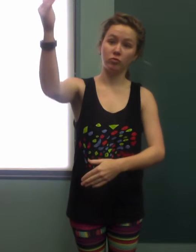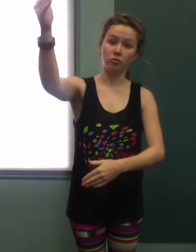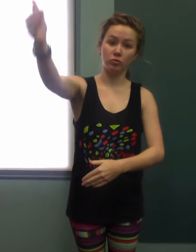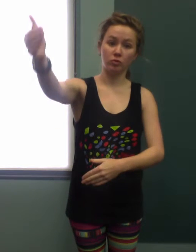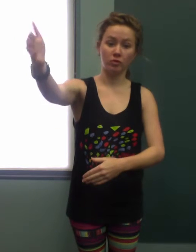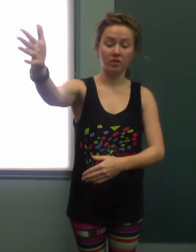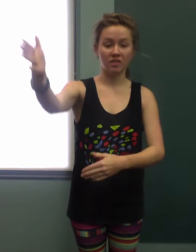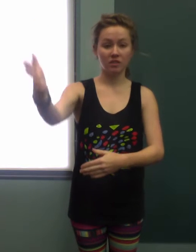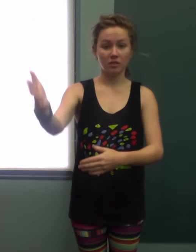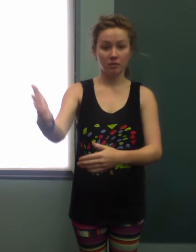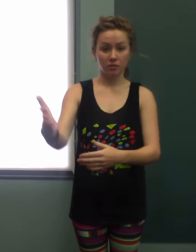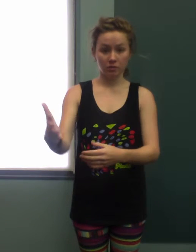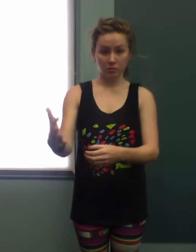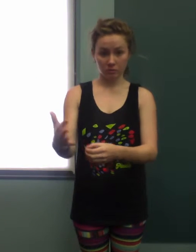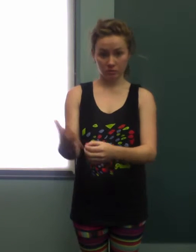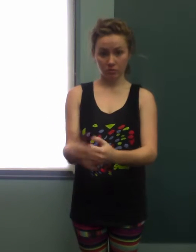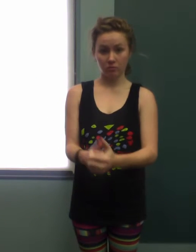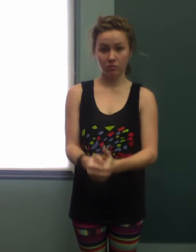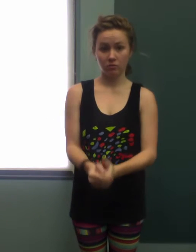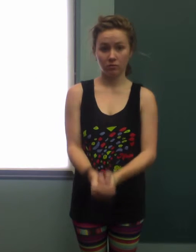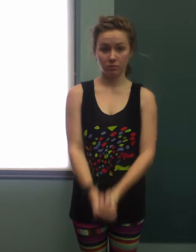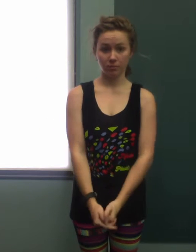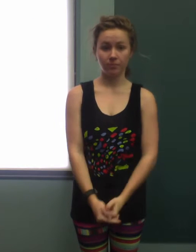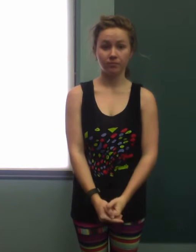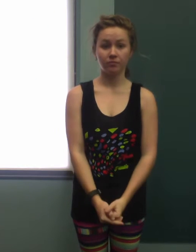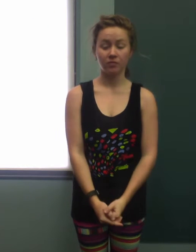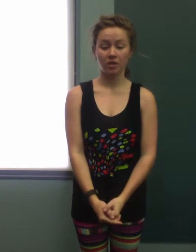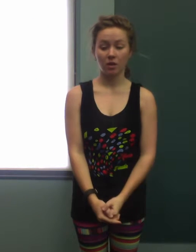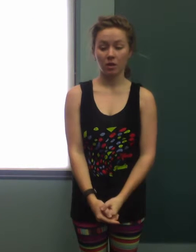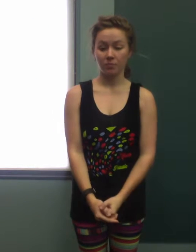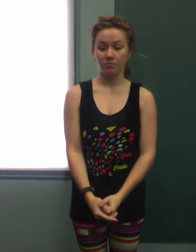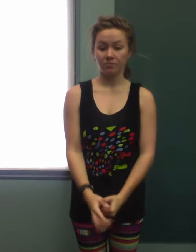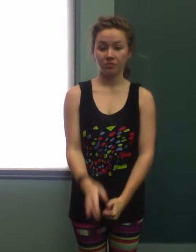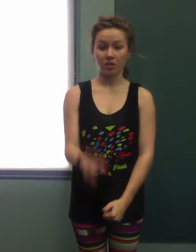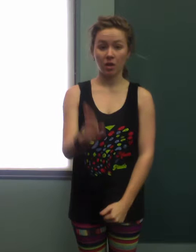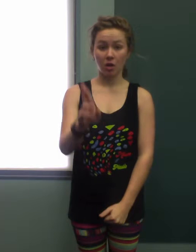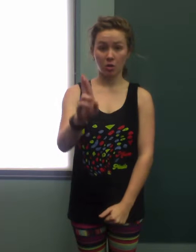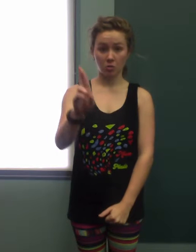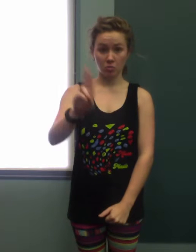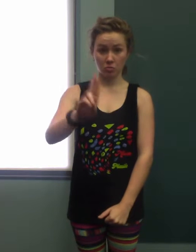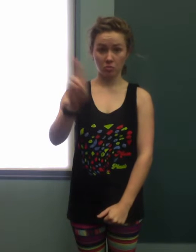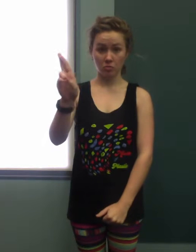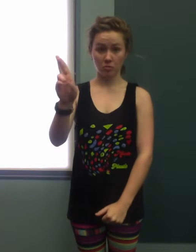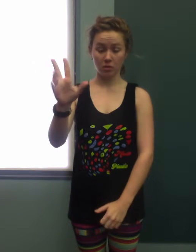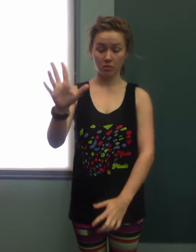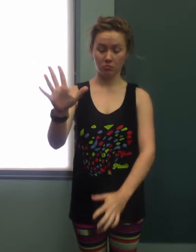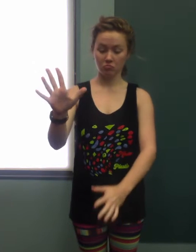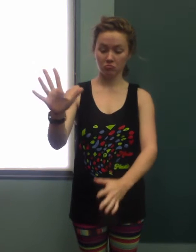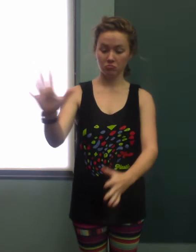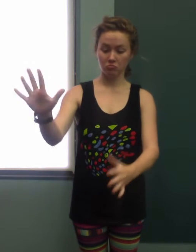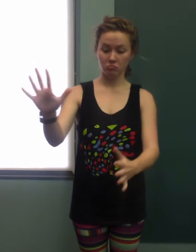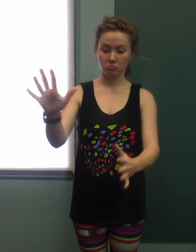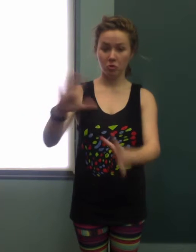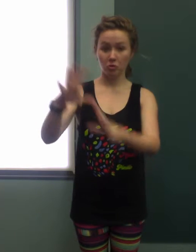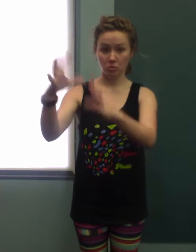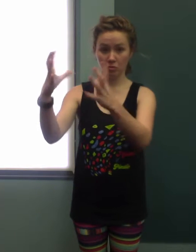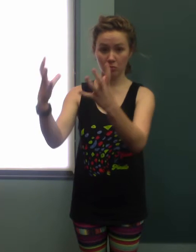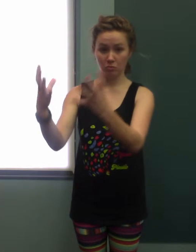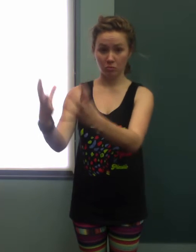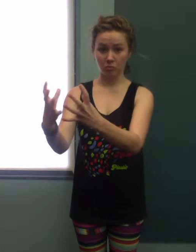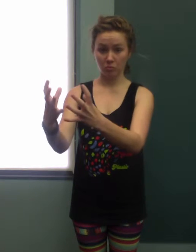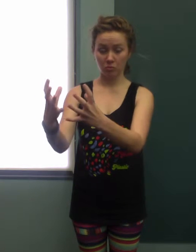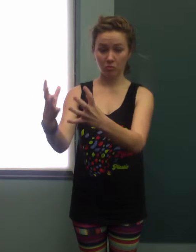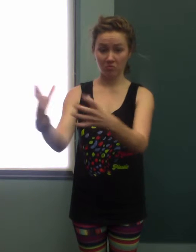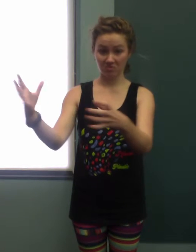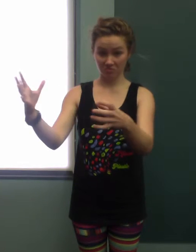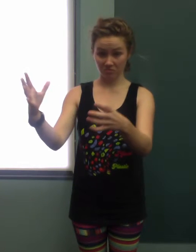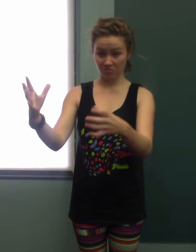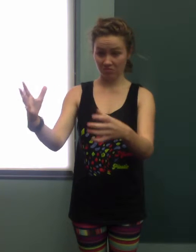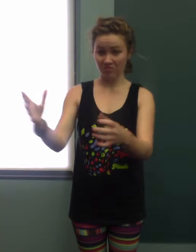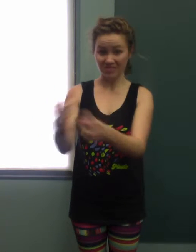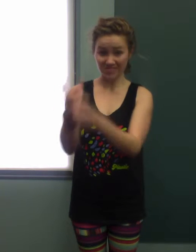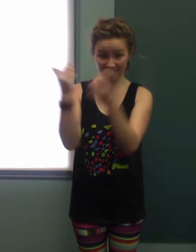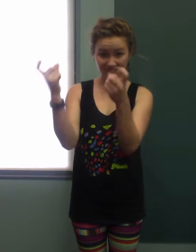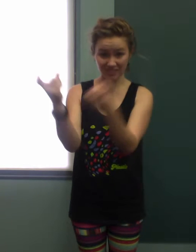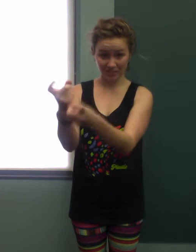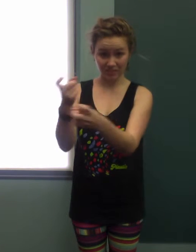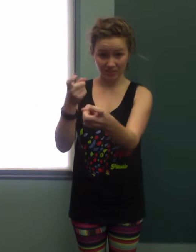Party having done so well in the 1856 election, and with factionalism among Democrats,